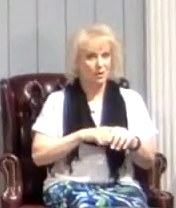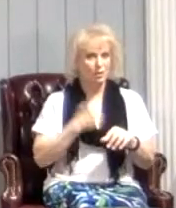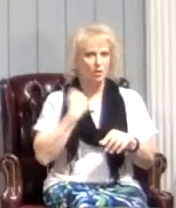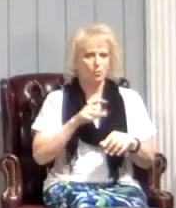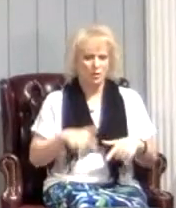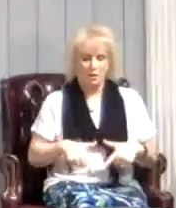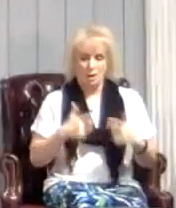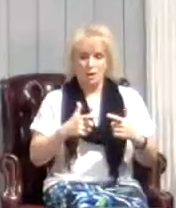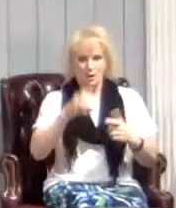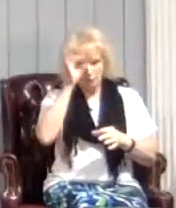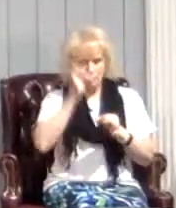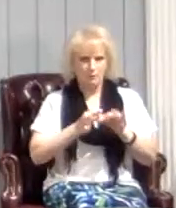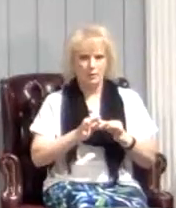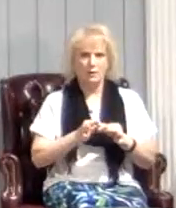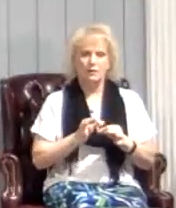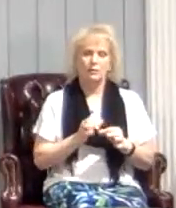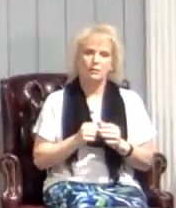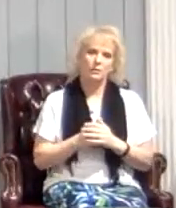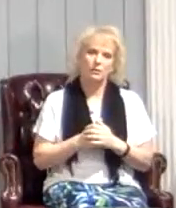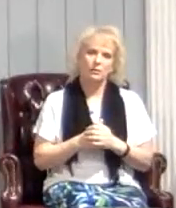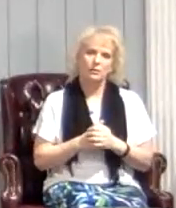And